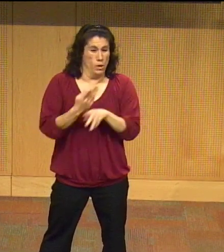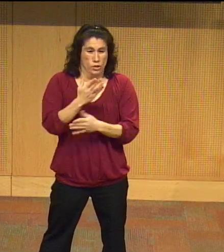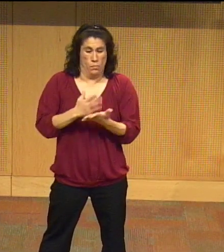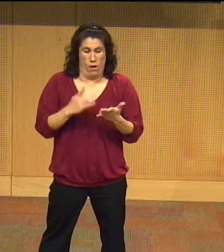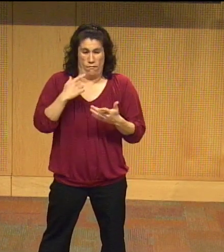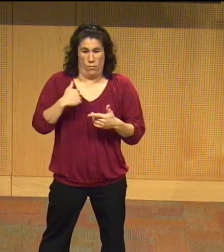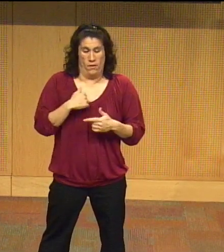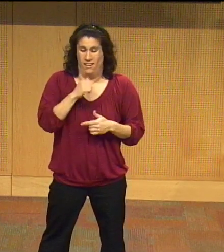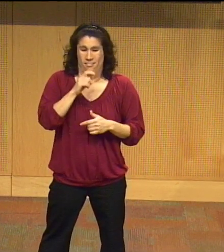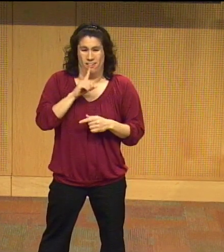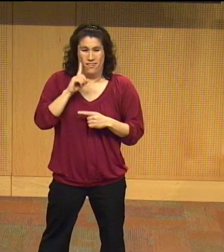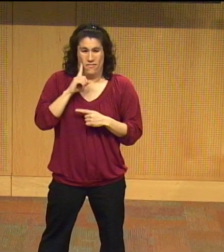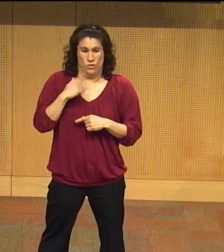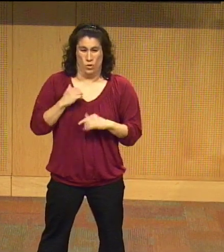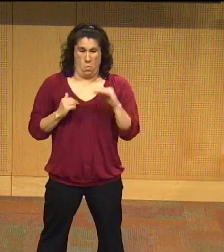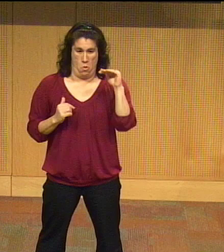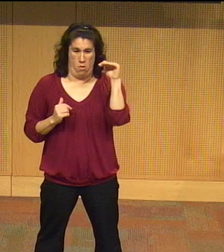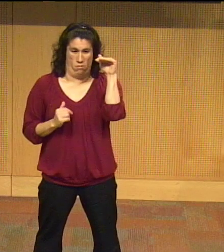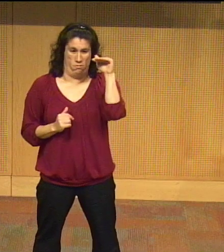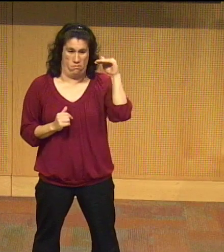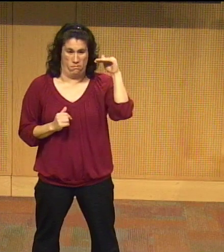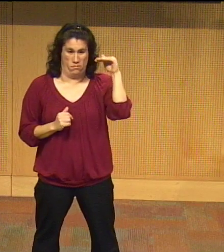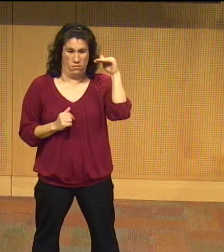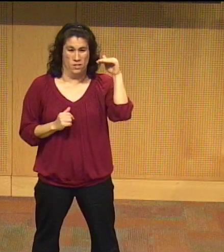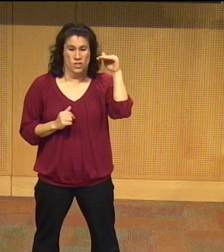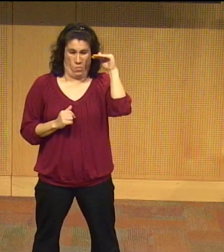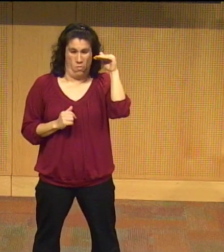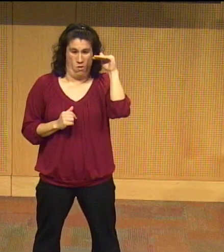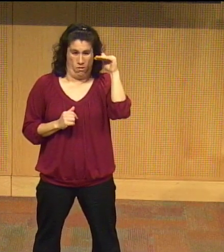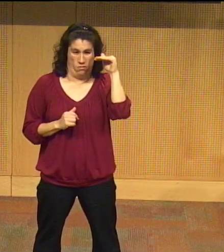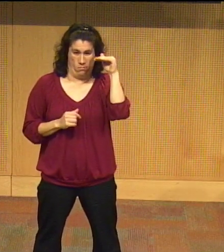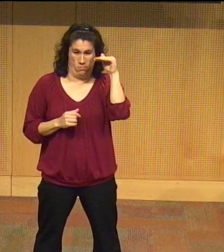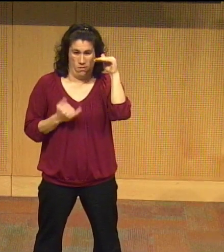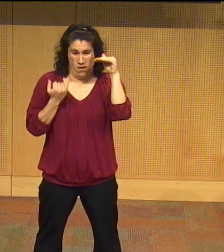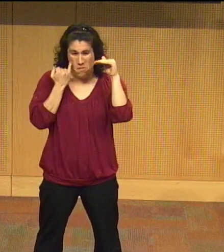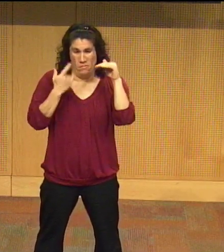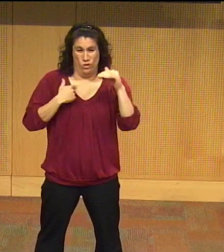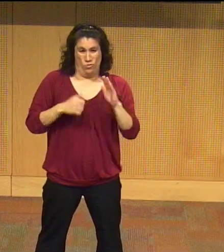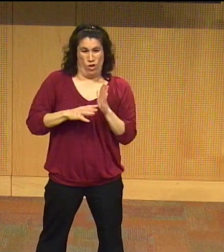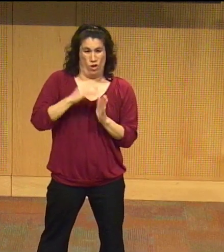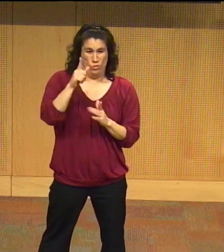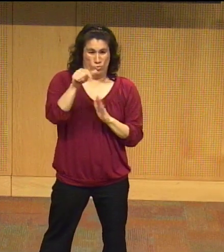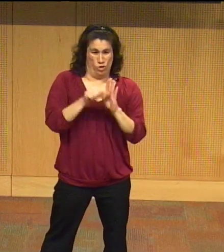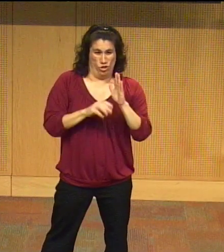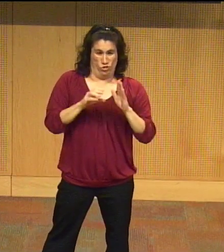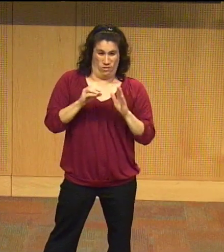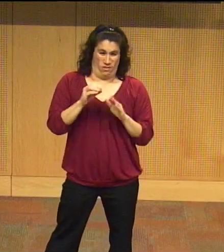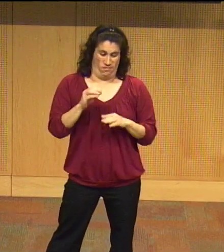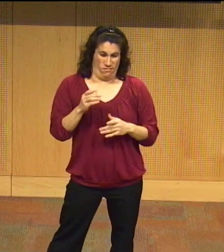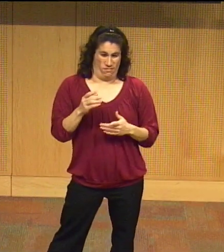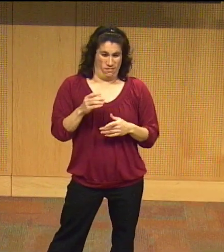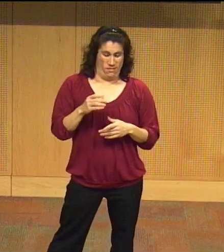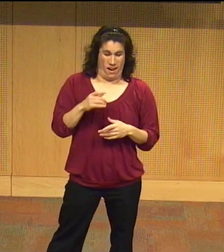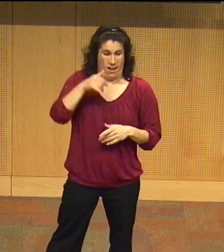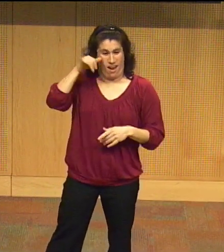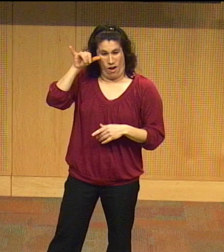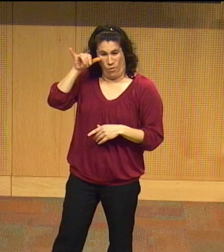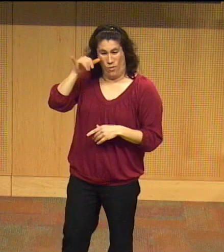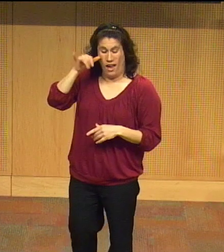easier. Honestly, the worst part about my experiences are not being deaf, it's being short. If you can imagine